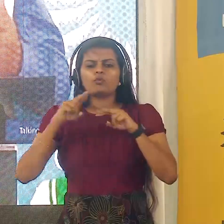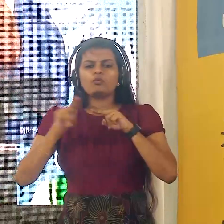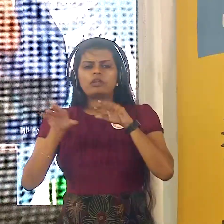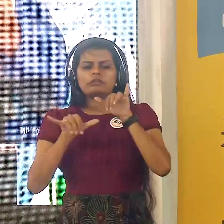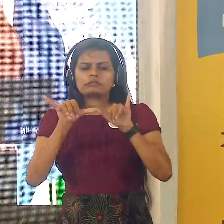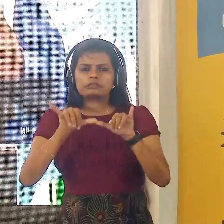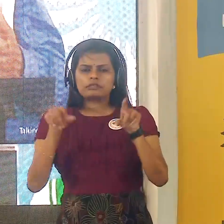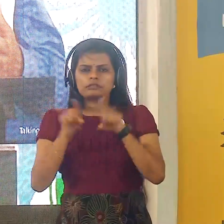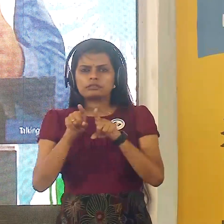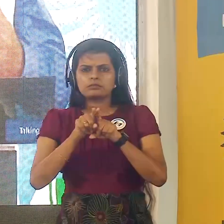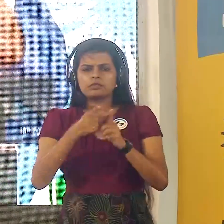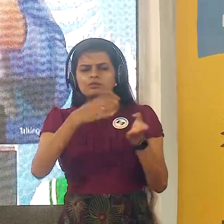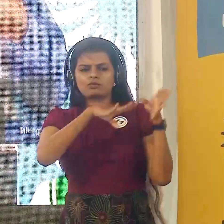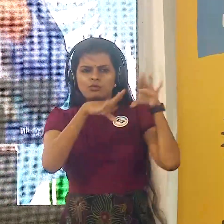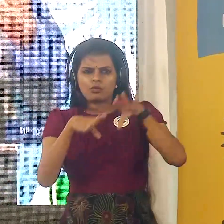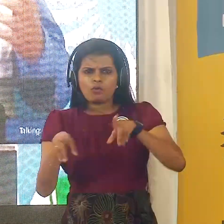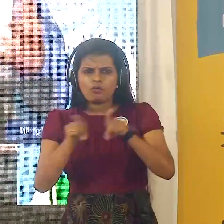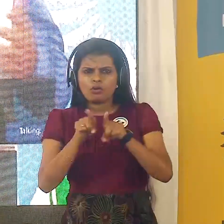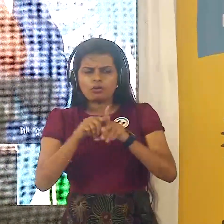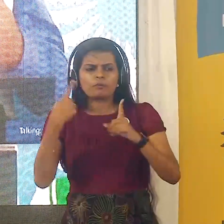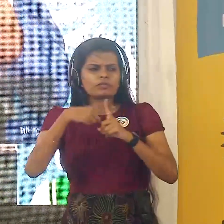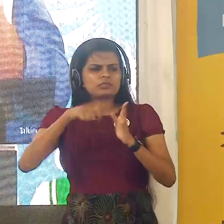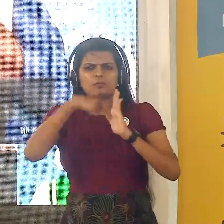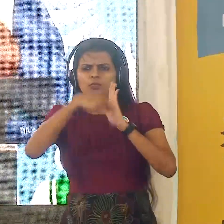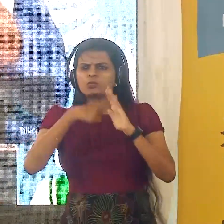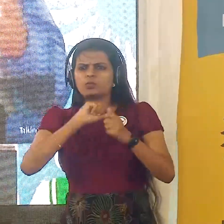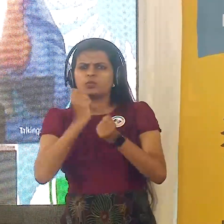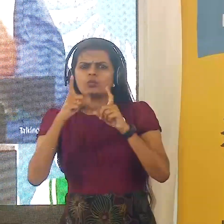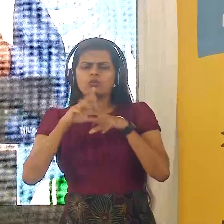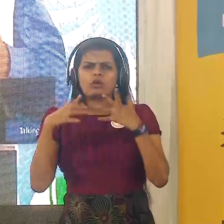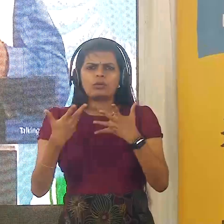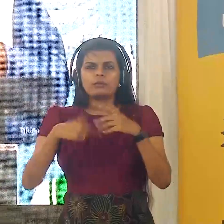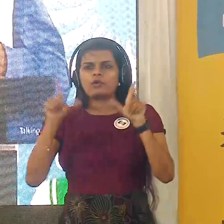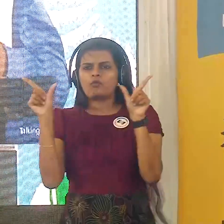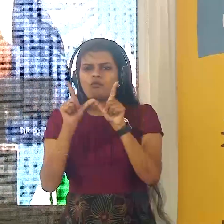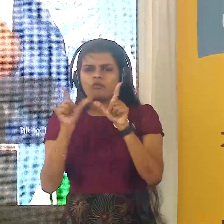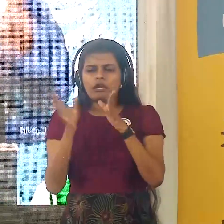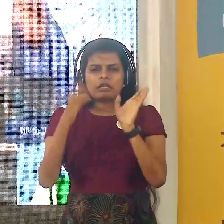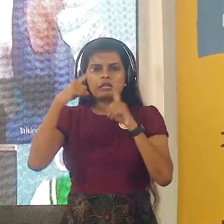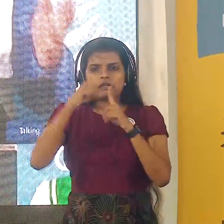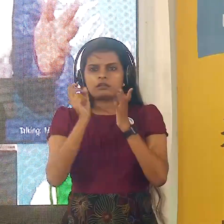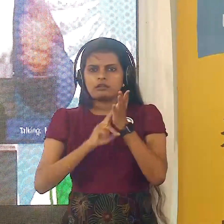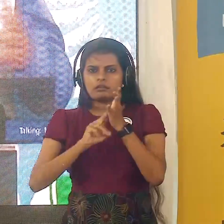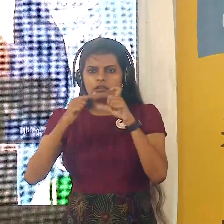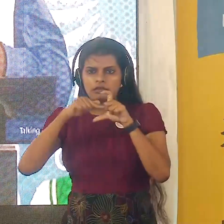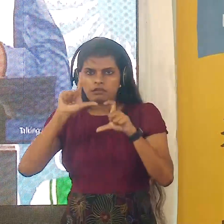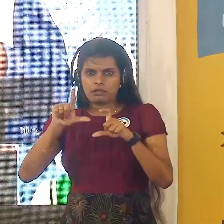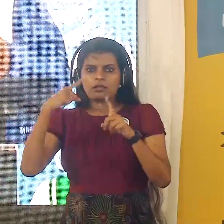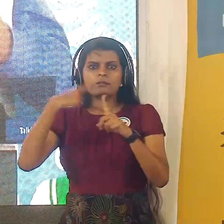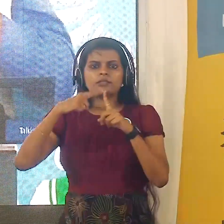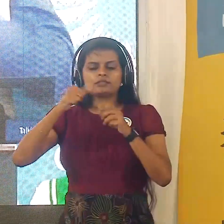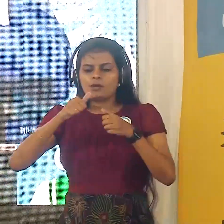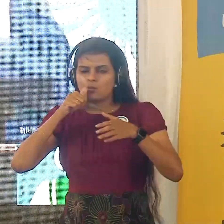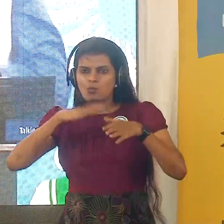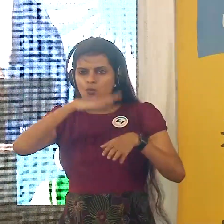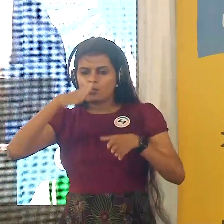stabilization of the slopes and the projects which are already going on, such as Wayanad Tunnel and even the coastal areas